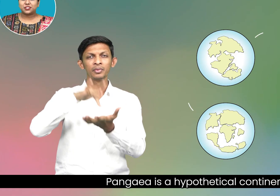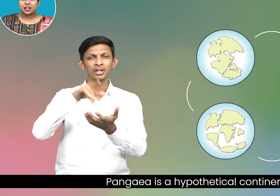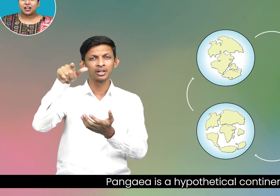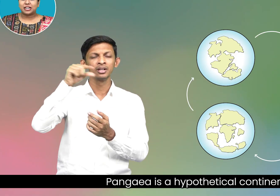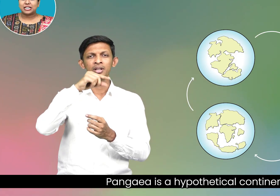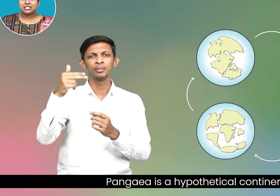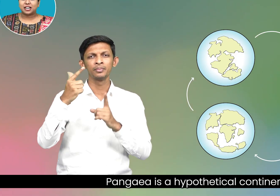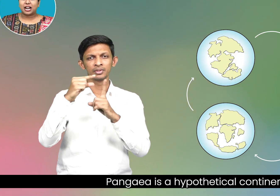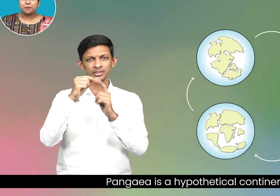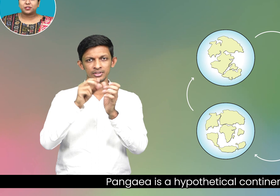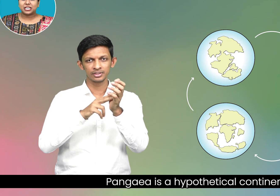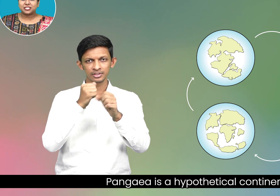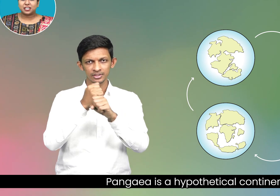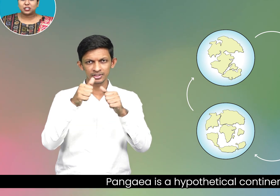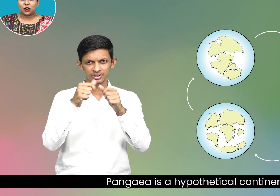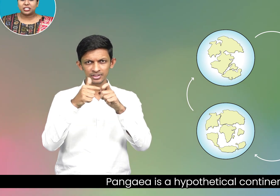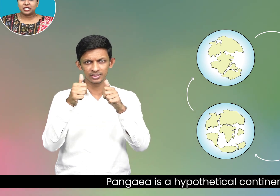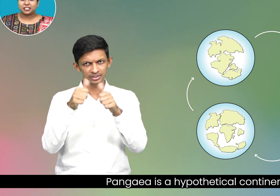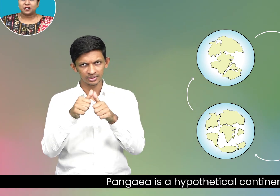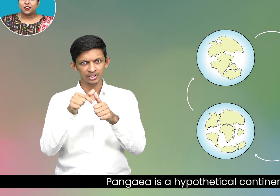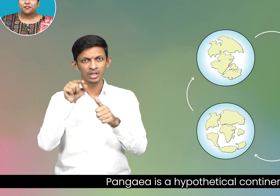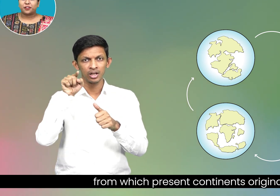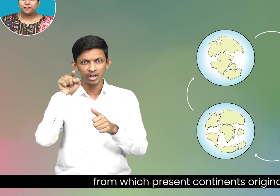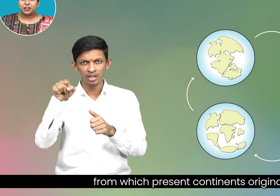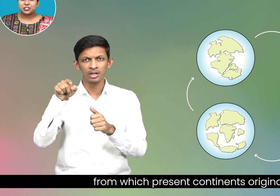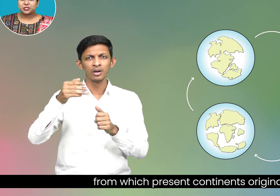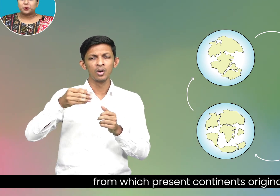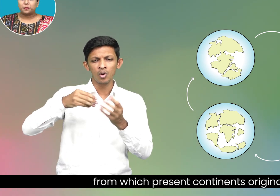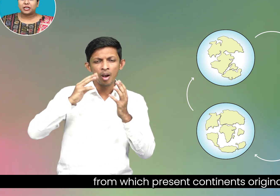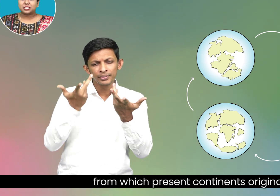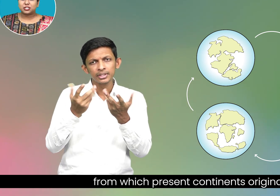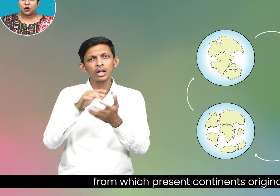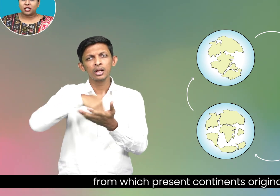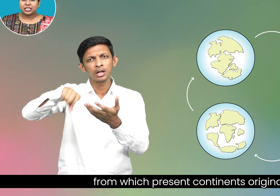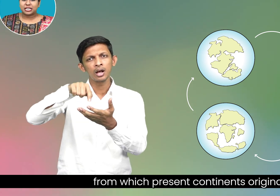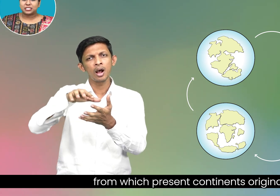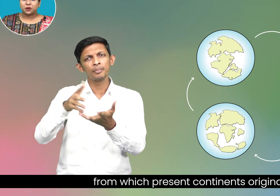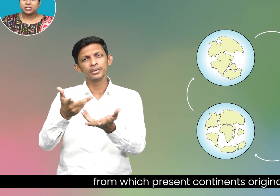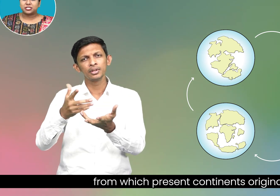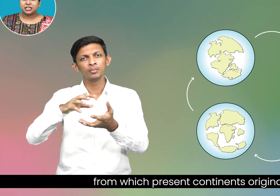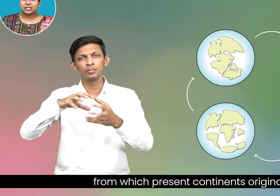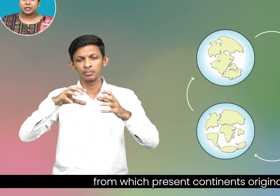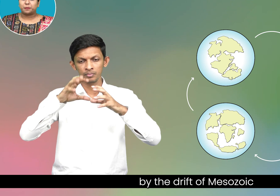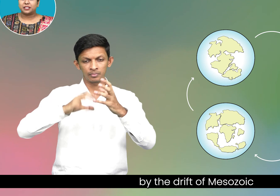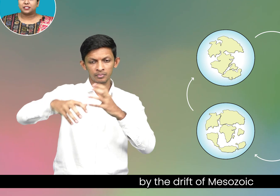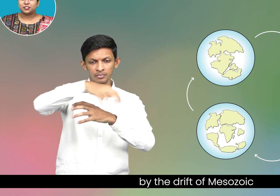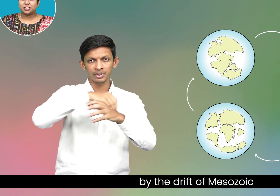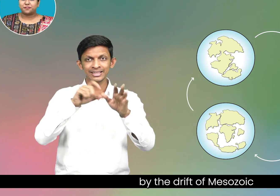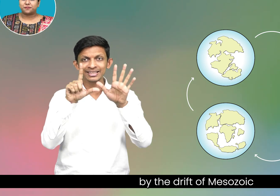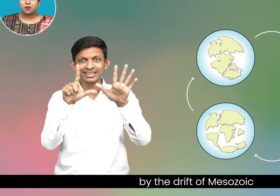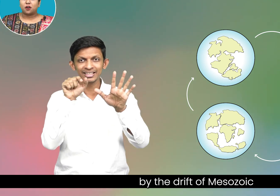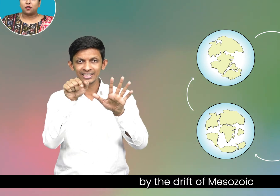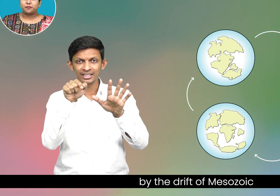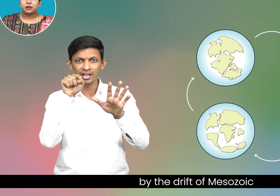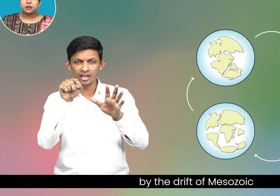Pangaea is the hypothetical continent from which present continents originated by the